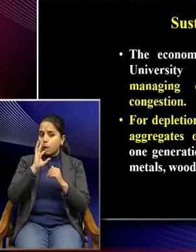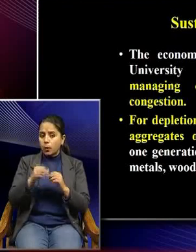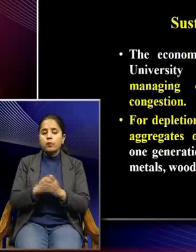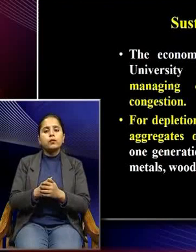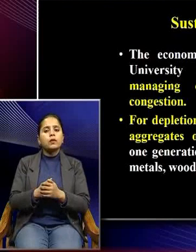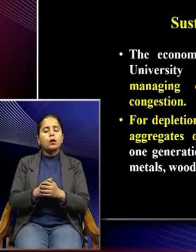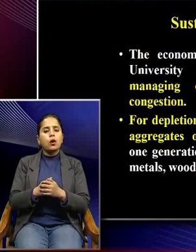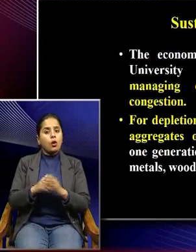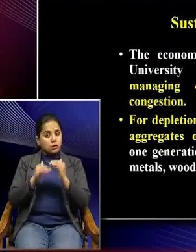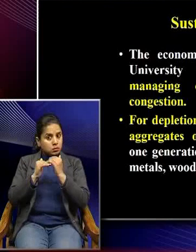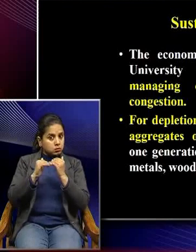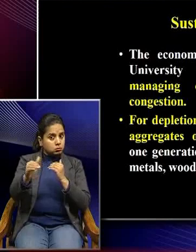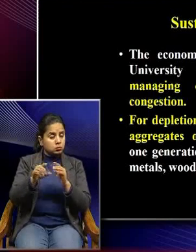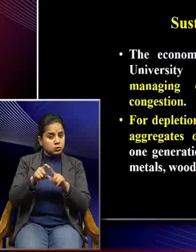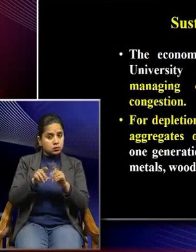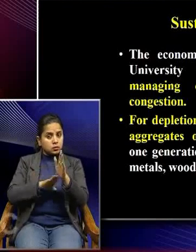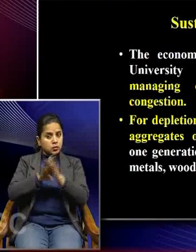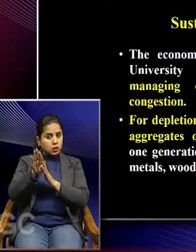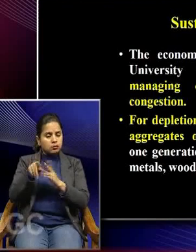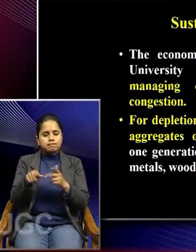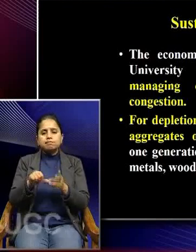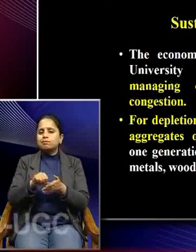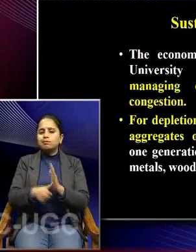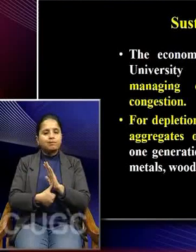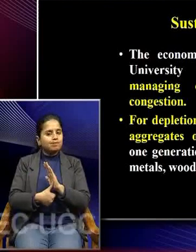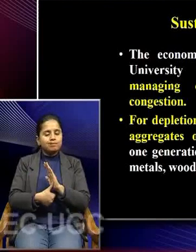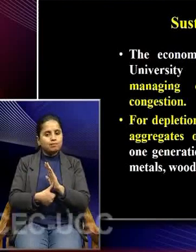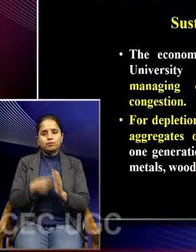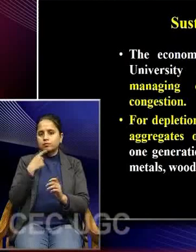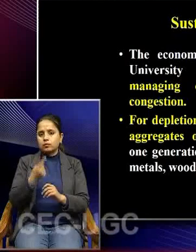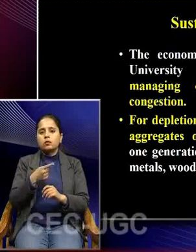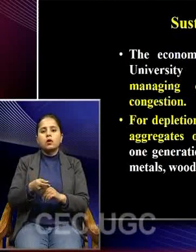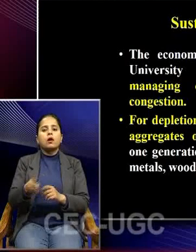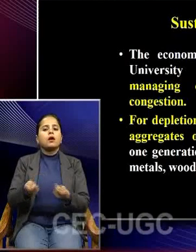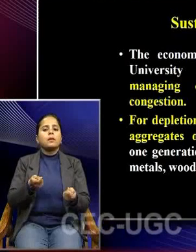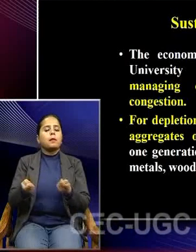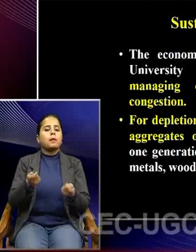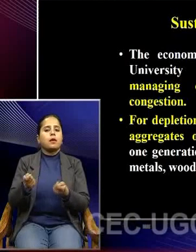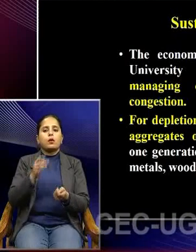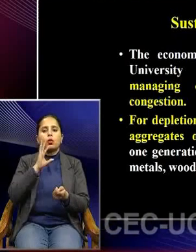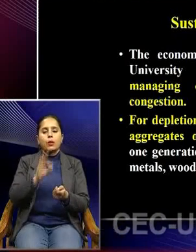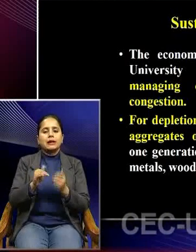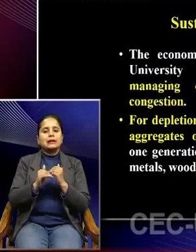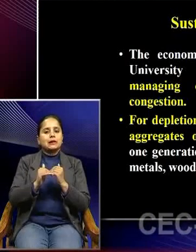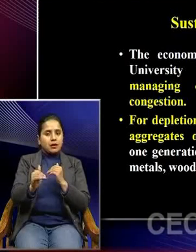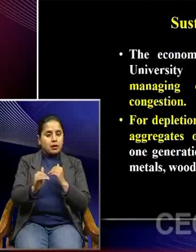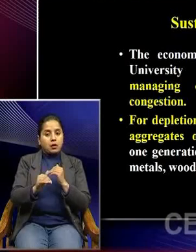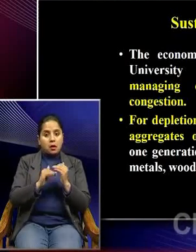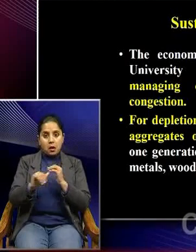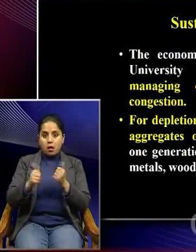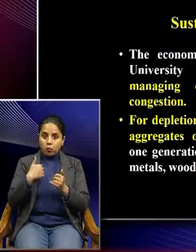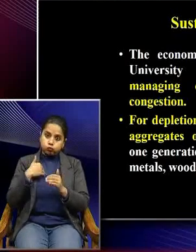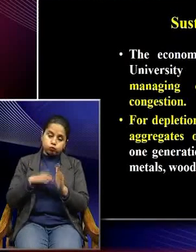or sustainable development is not possible. It's basically managing the sustainability.